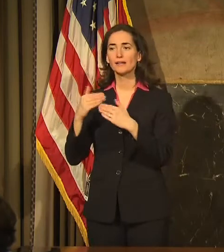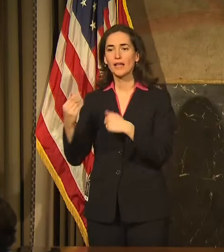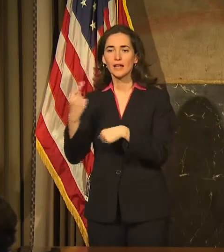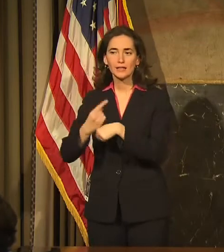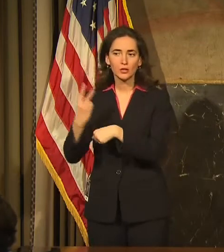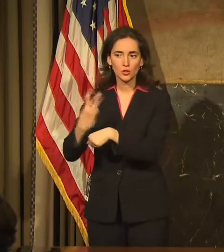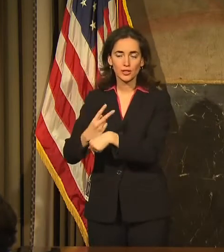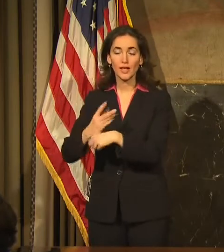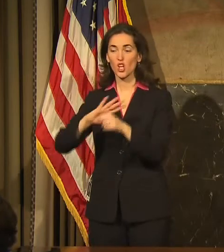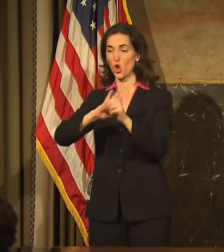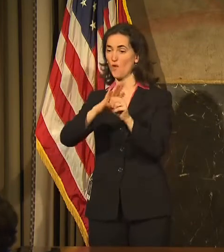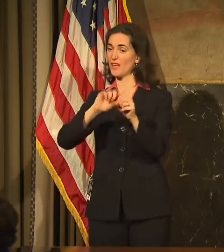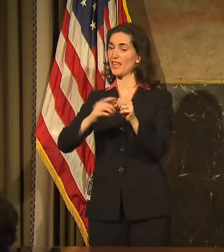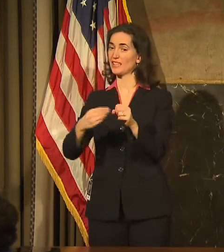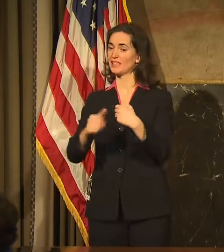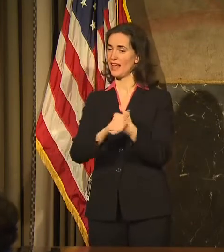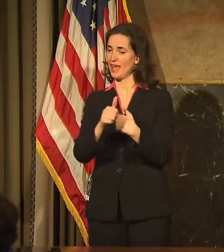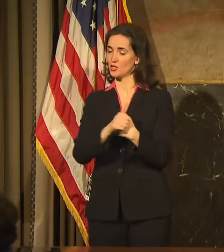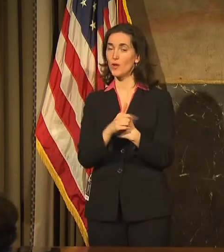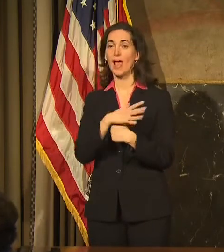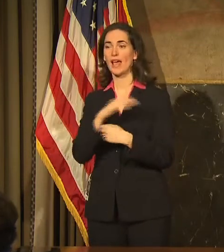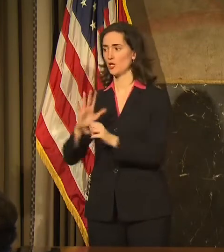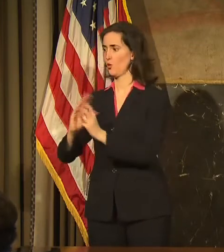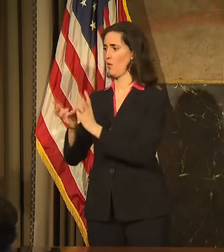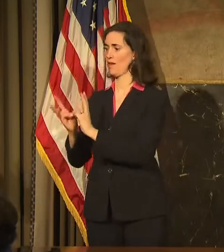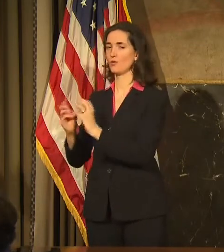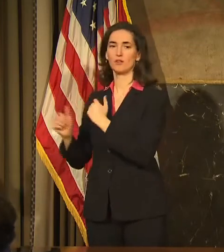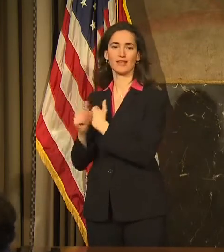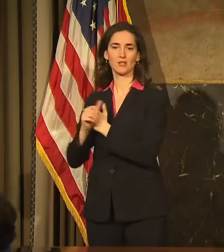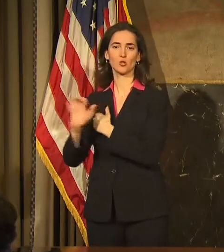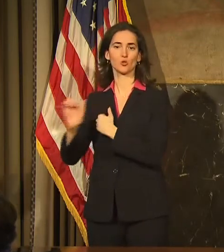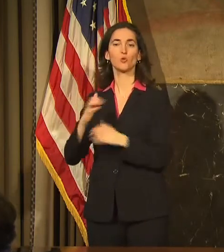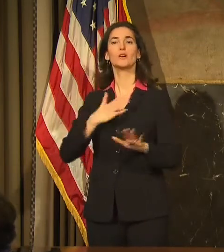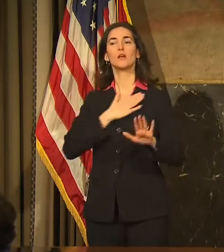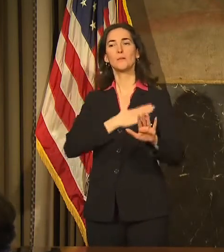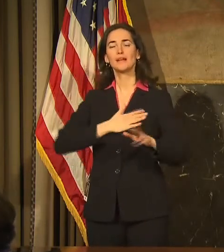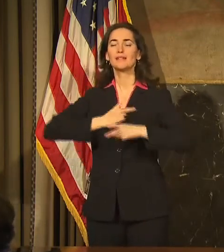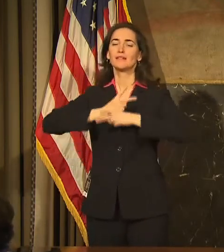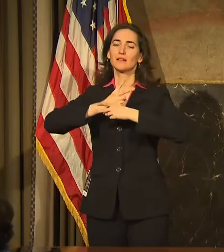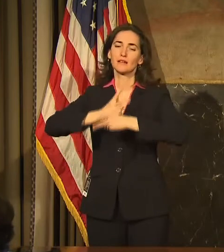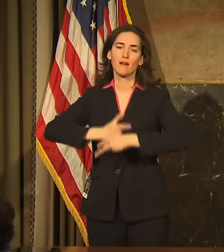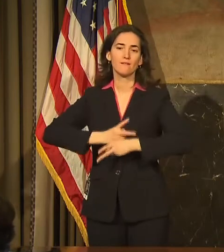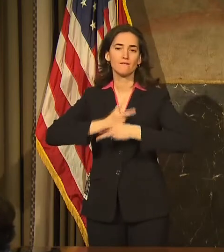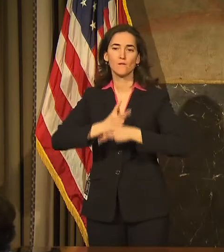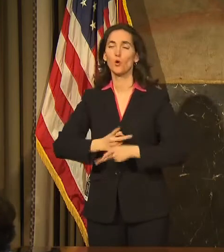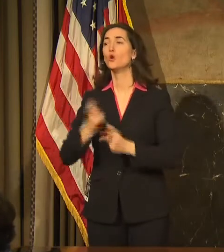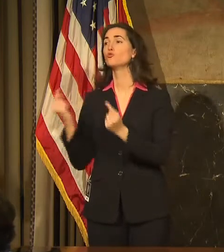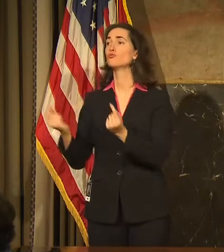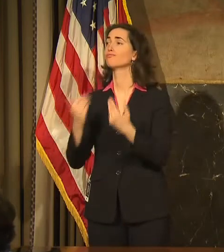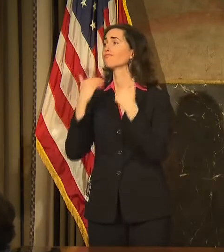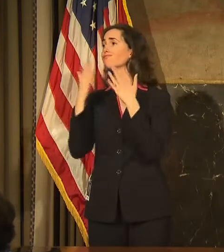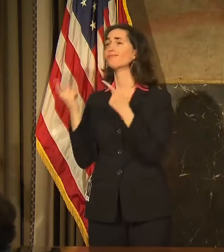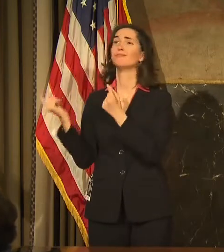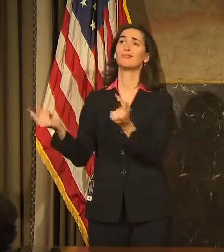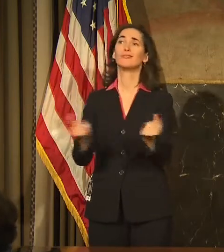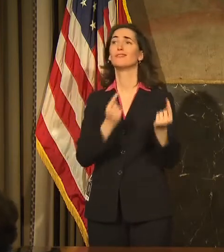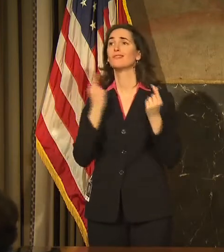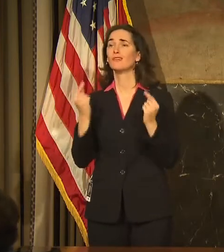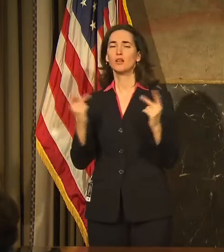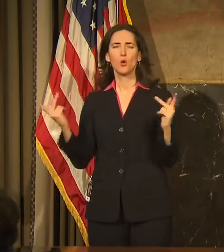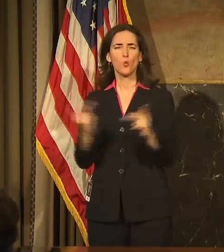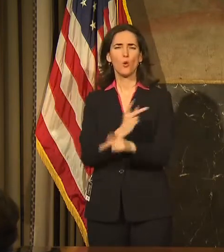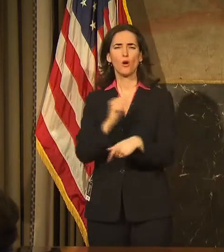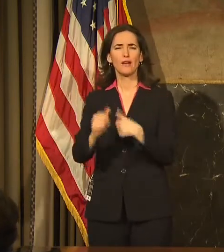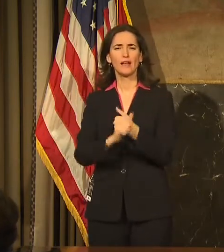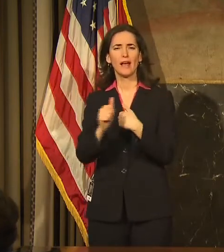COVID perspective, and the weather makes it very dangerous as well. Please don't do anything to increase the risk of what already is an